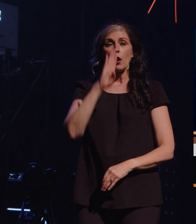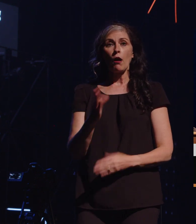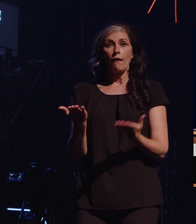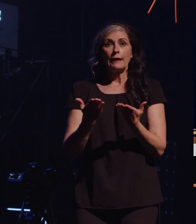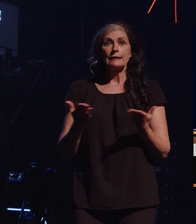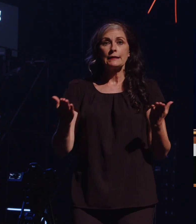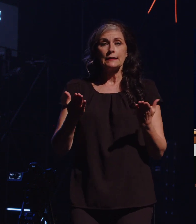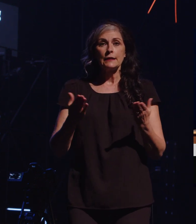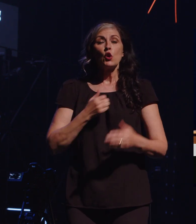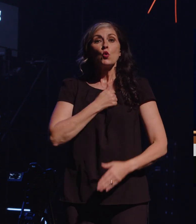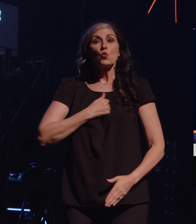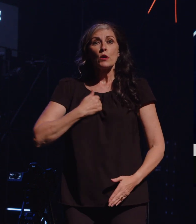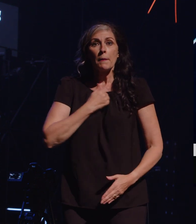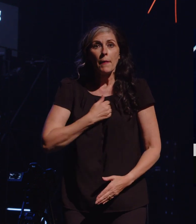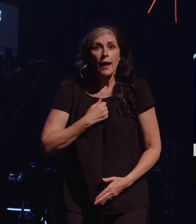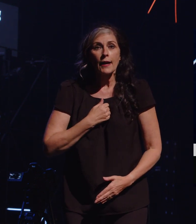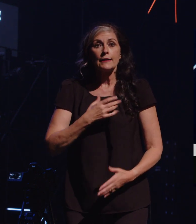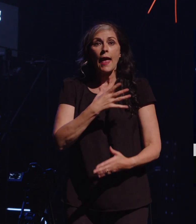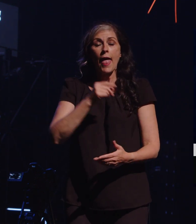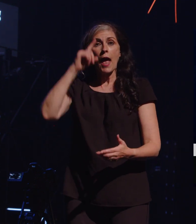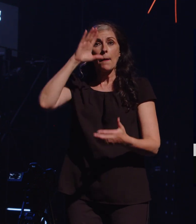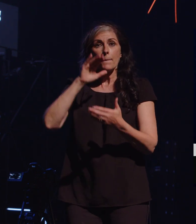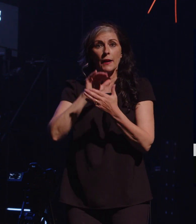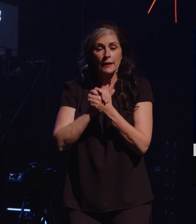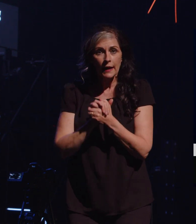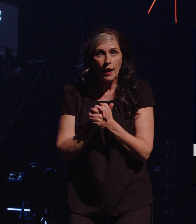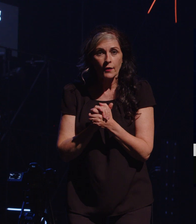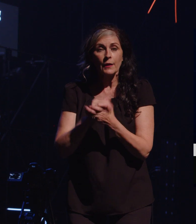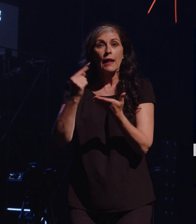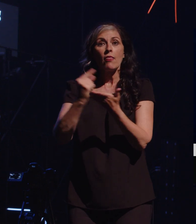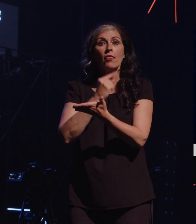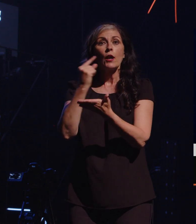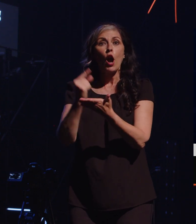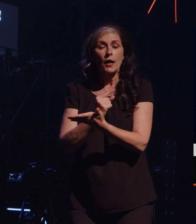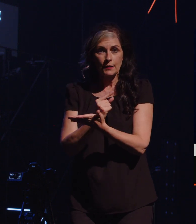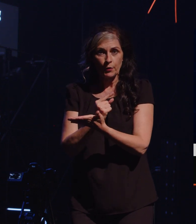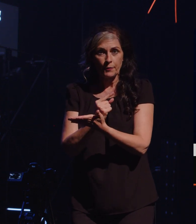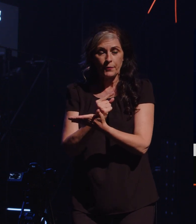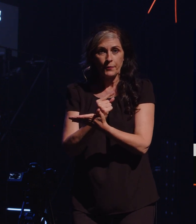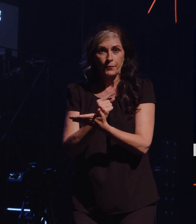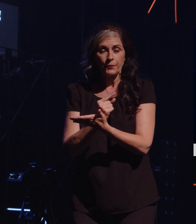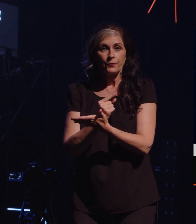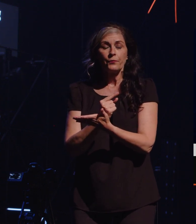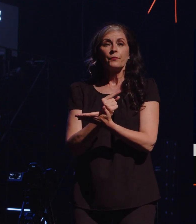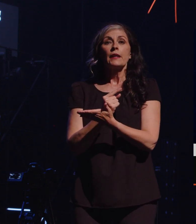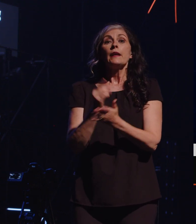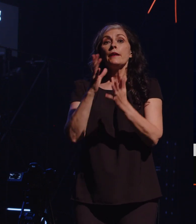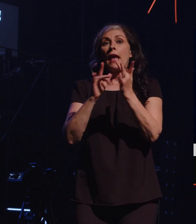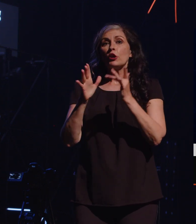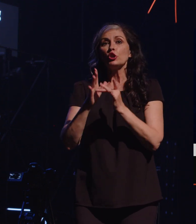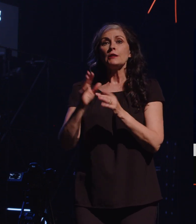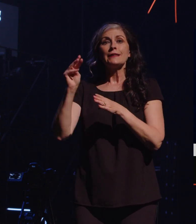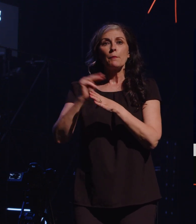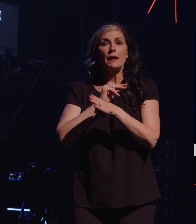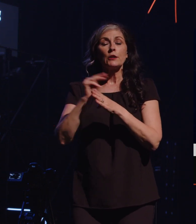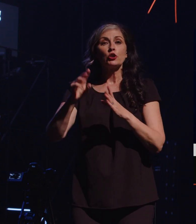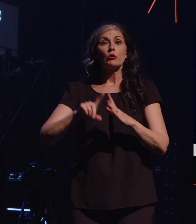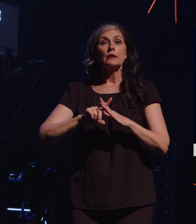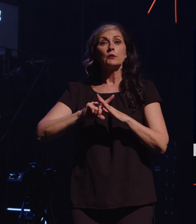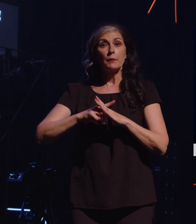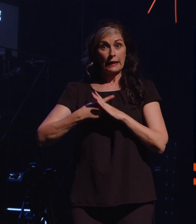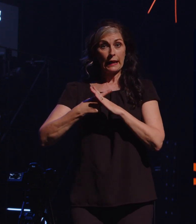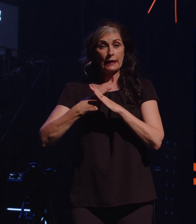hand. Repent and believe in the gospel.'" So Jesus' ministry